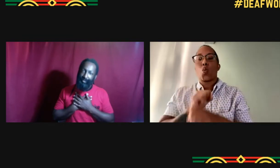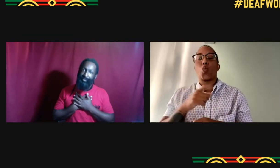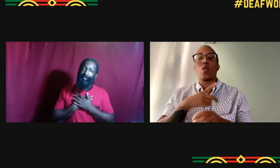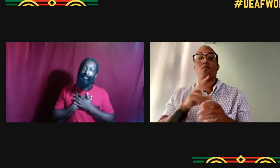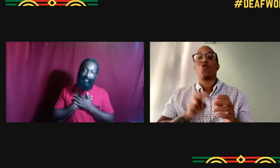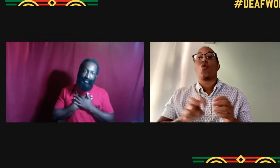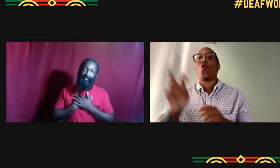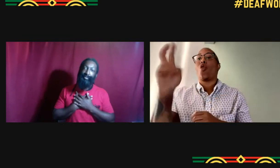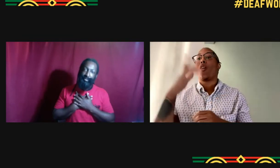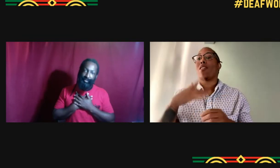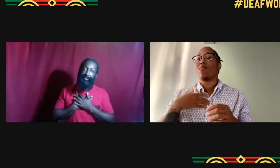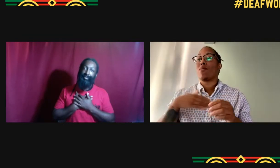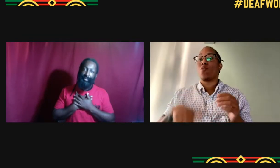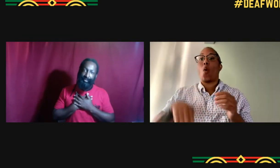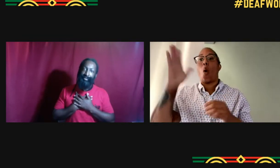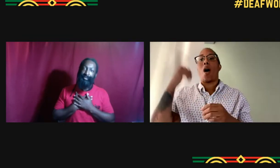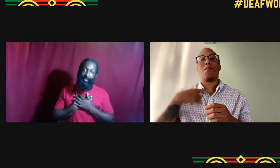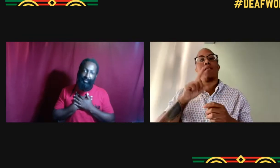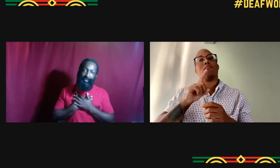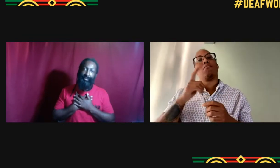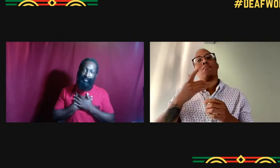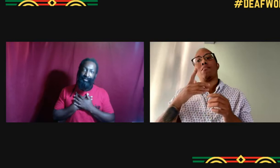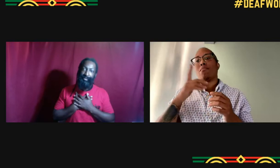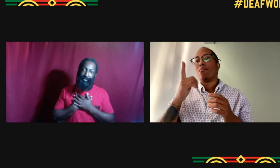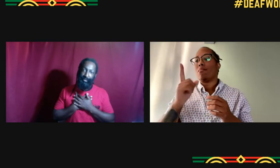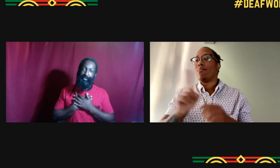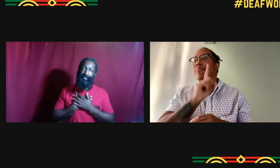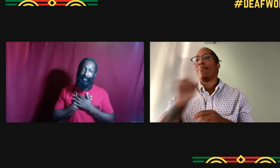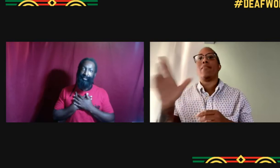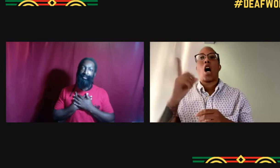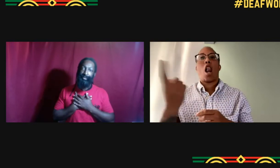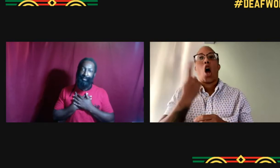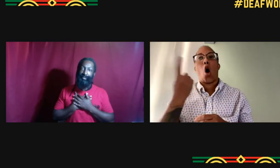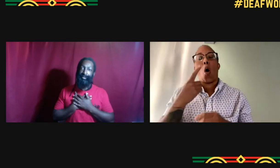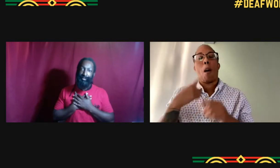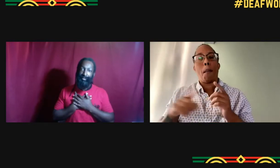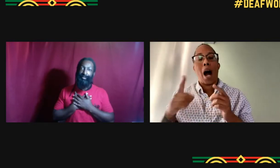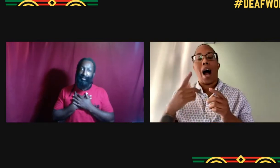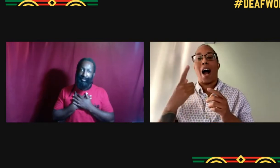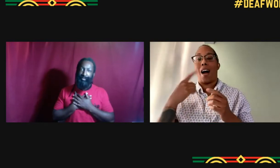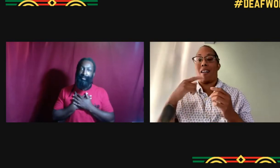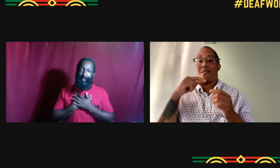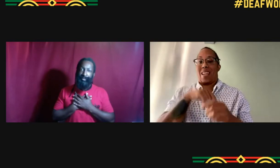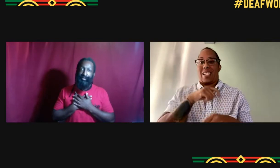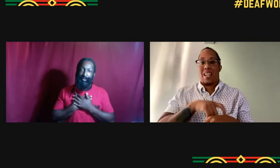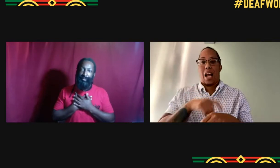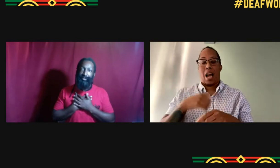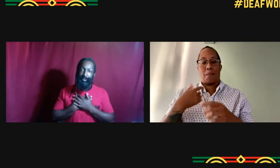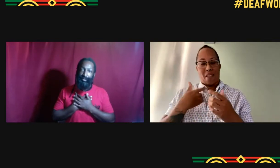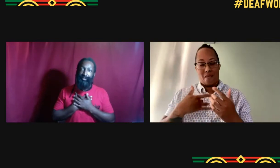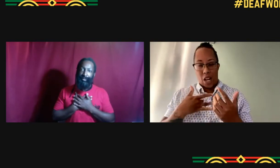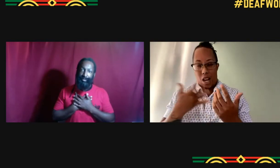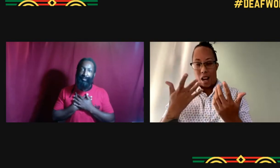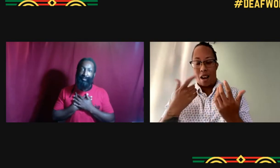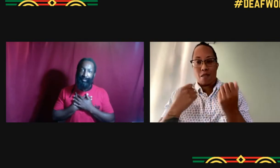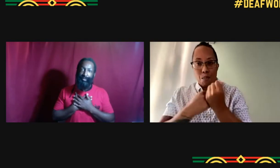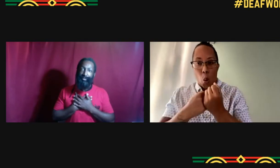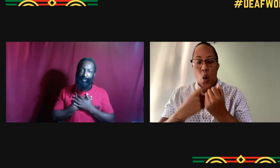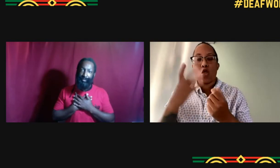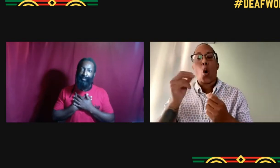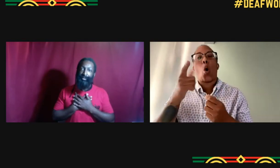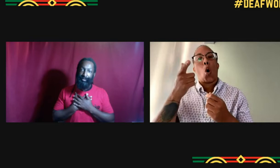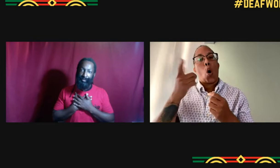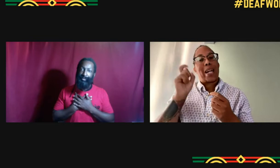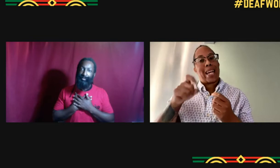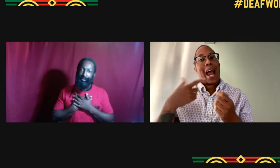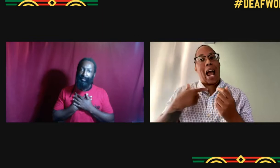feel alone because I'm so used to, even growing up, to just always being alone. And this time